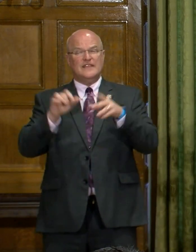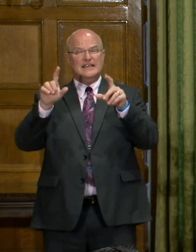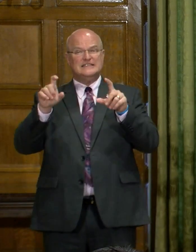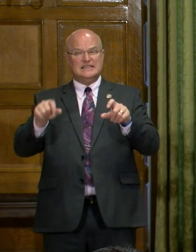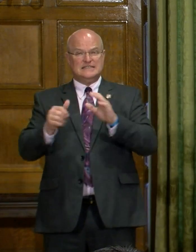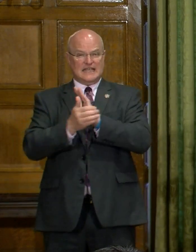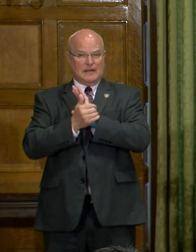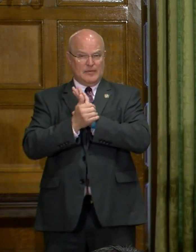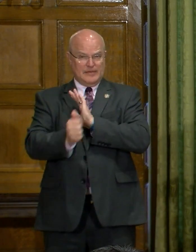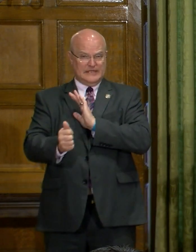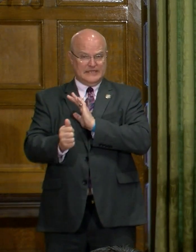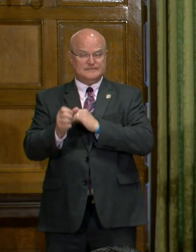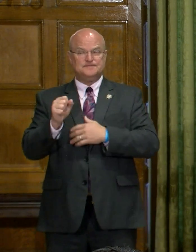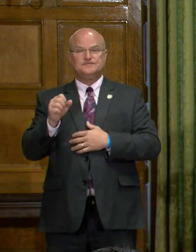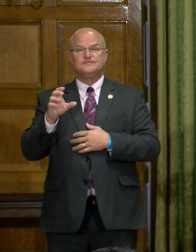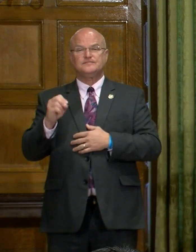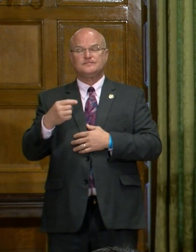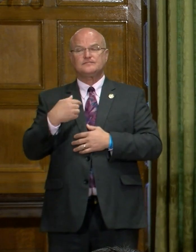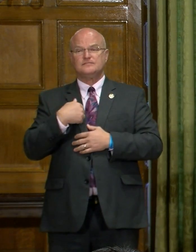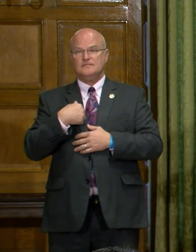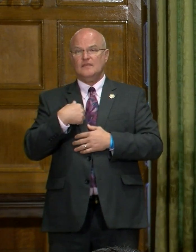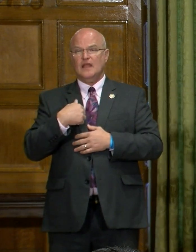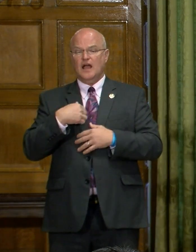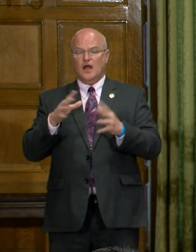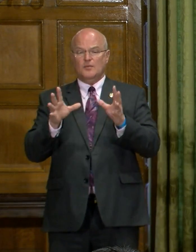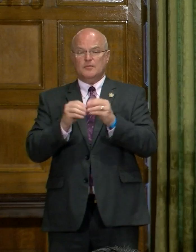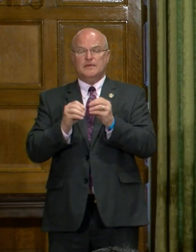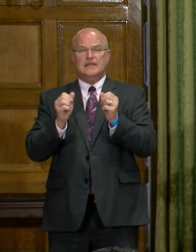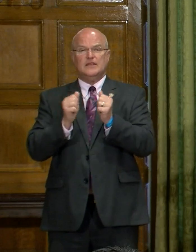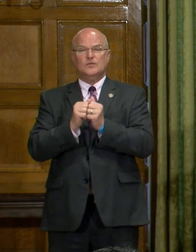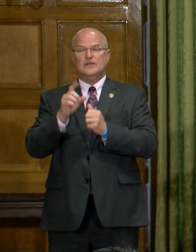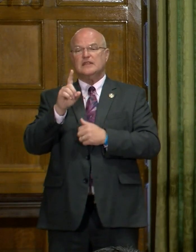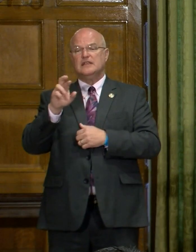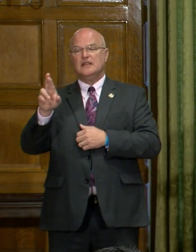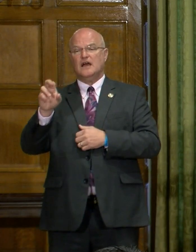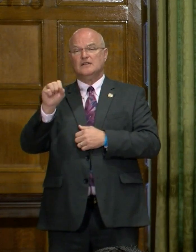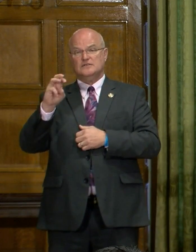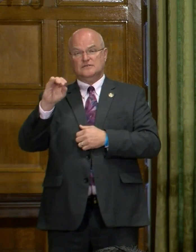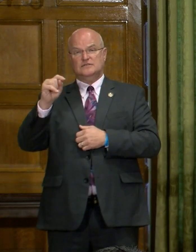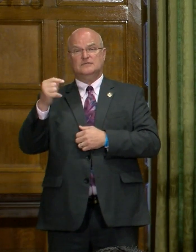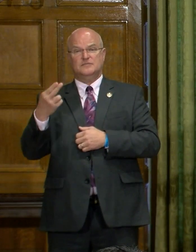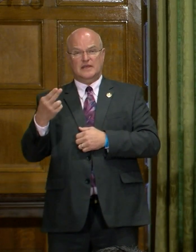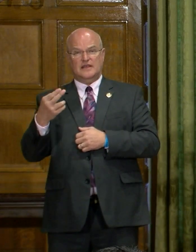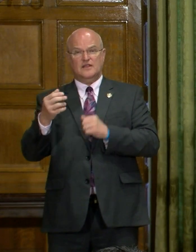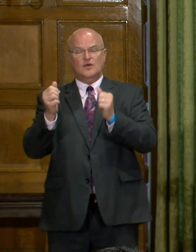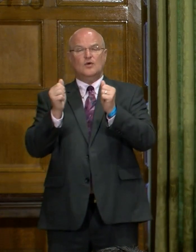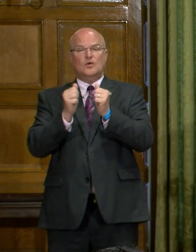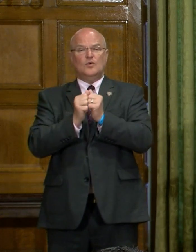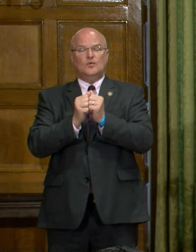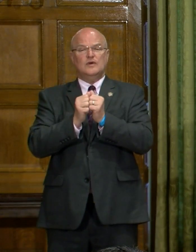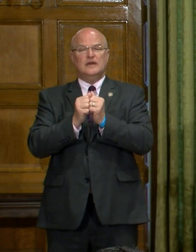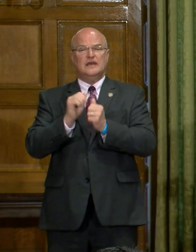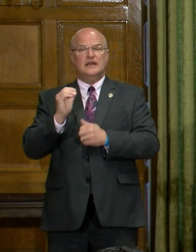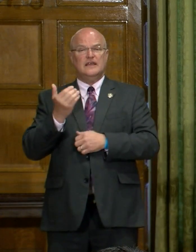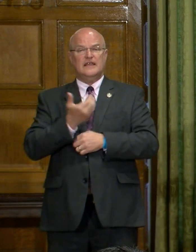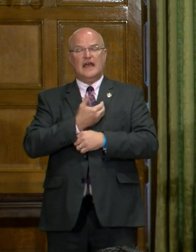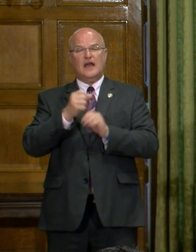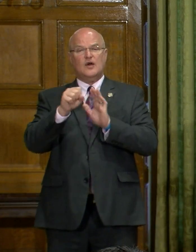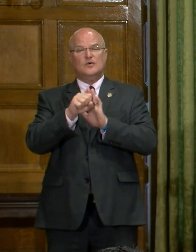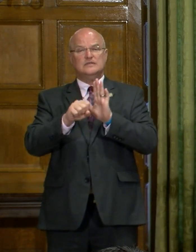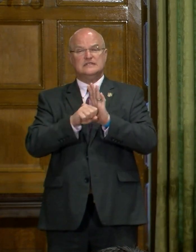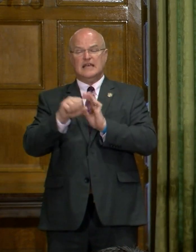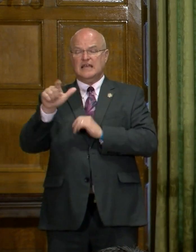testing capability. So I will be meeting along with Dr. Smith, of course, with our